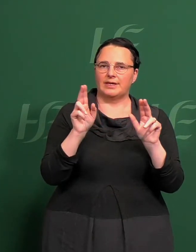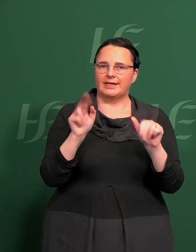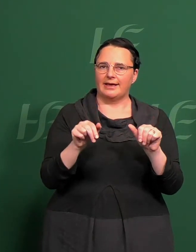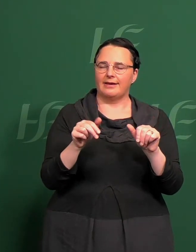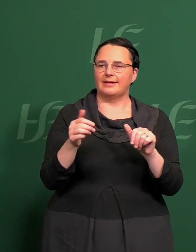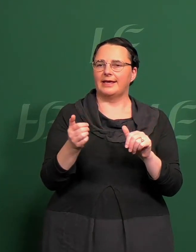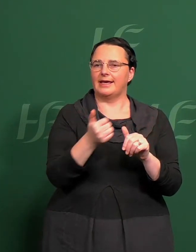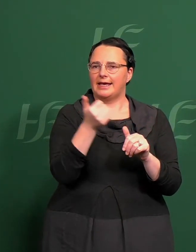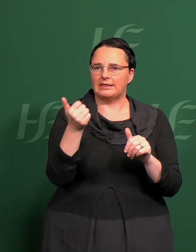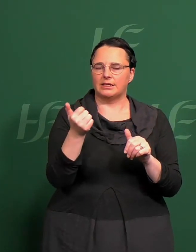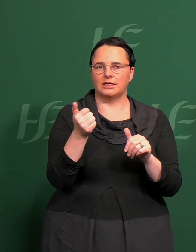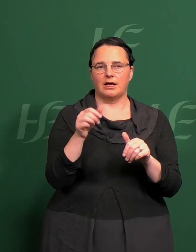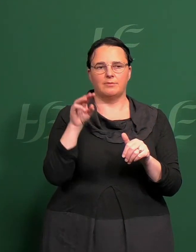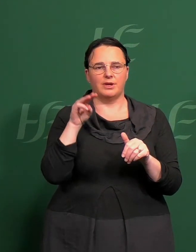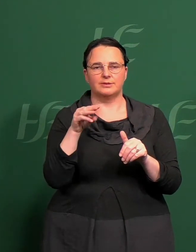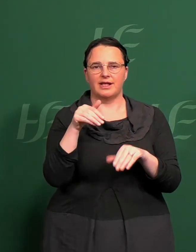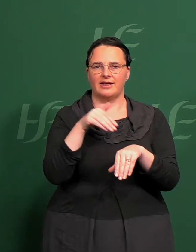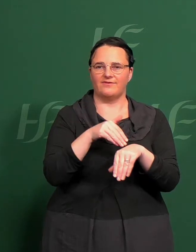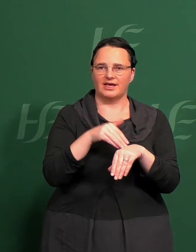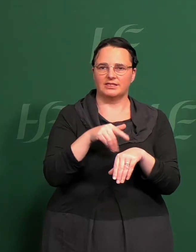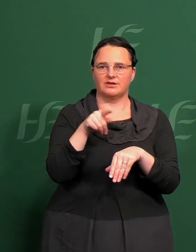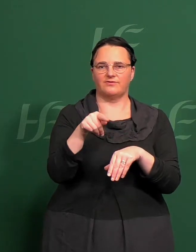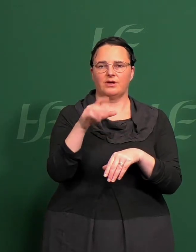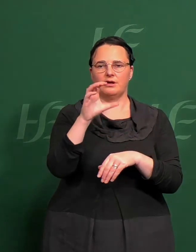projected impacts of Omicron.